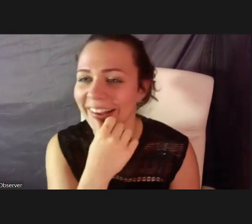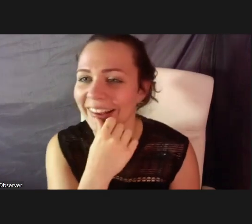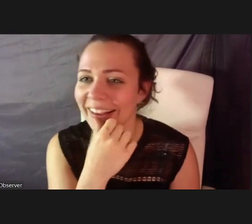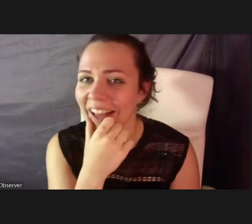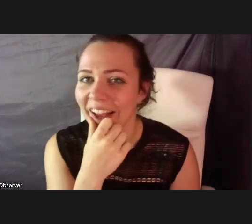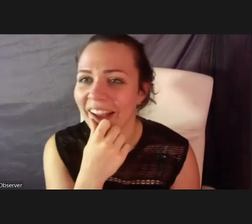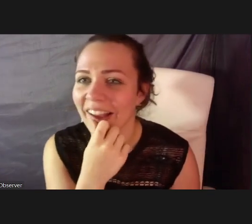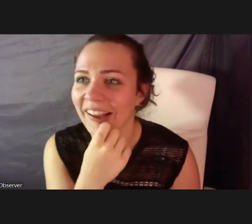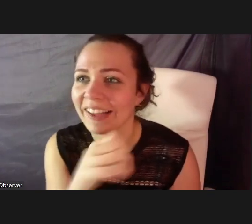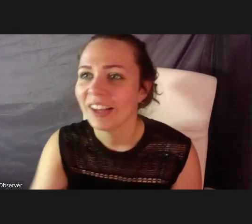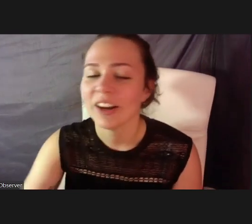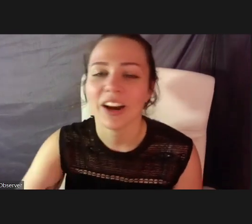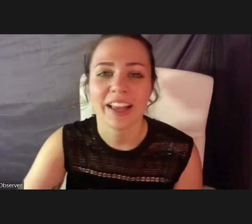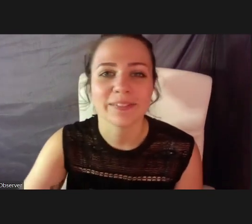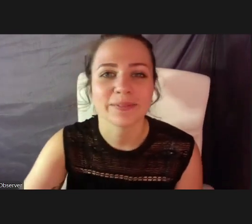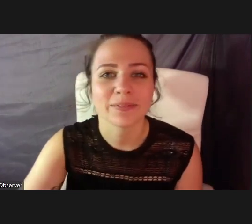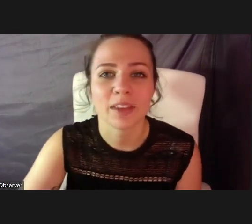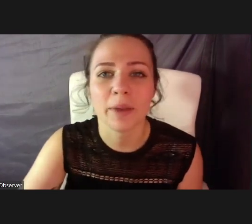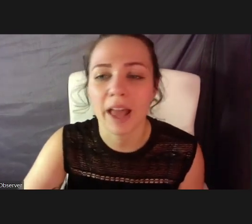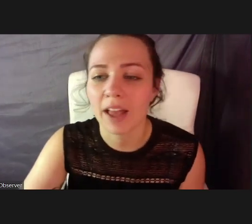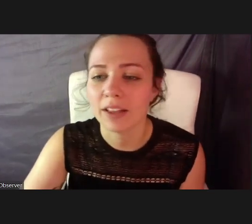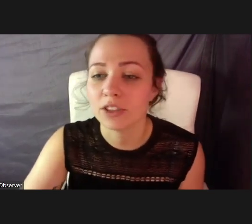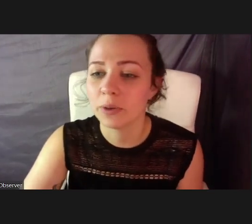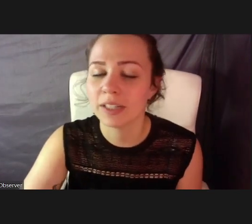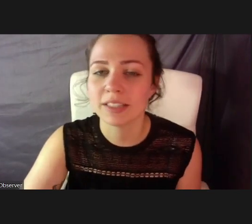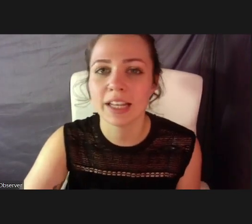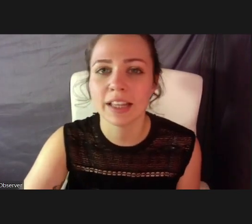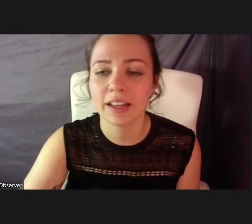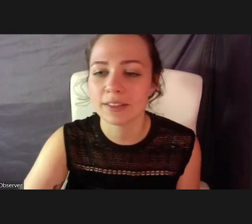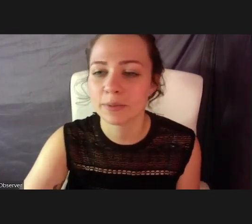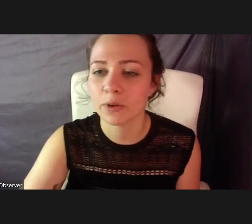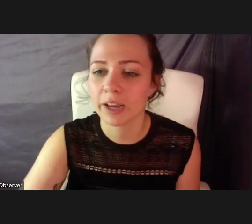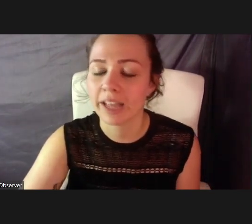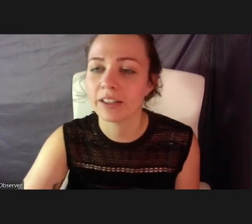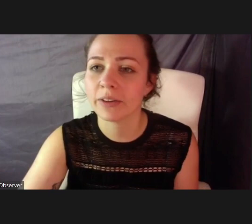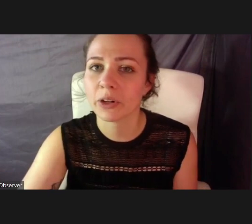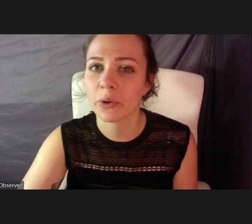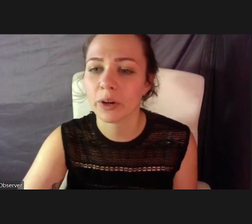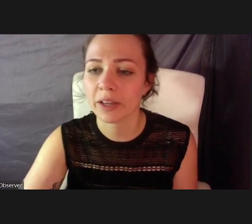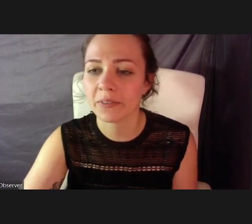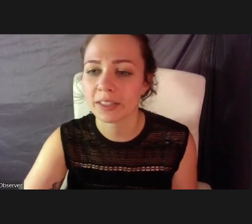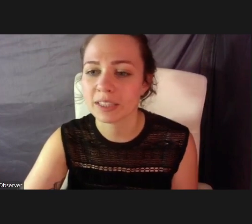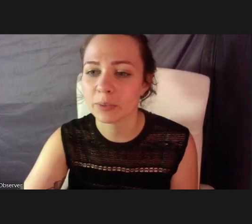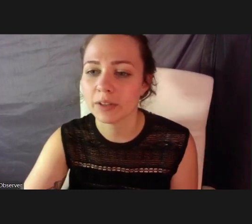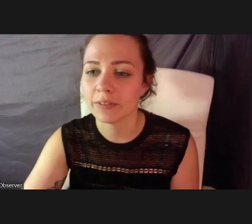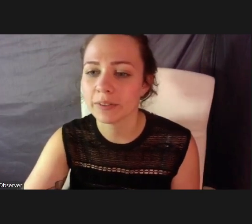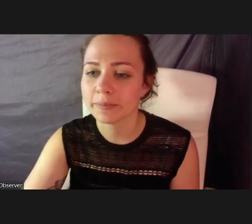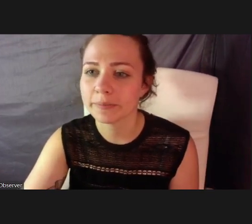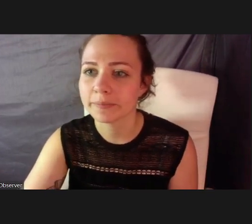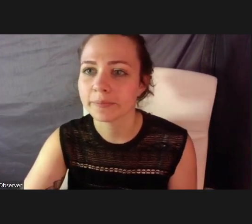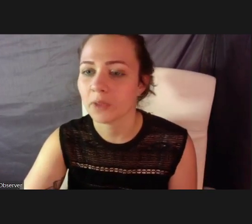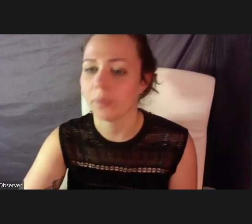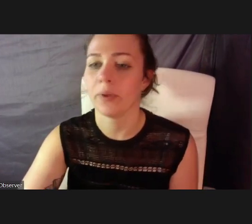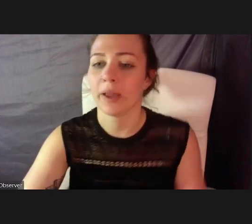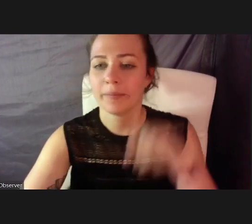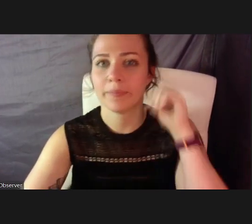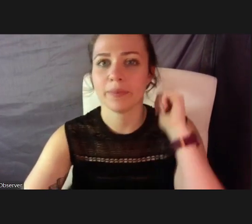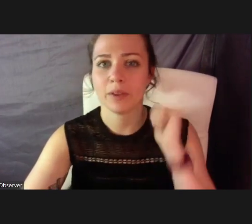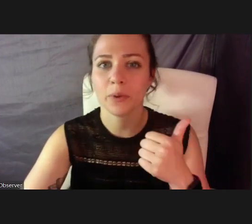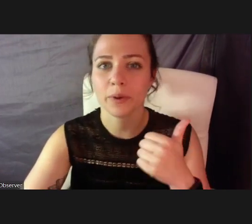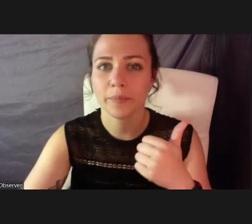fine. Yeah. But all right, cool. Do you want to say anything else before I end the recording for the debrief? I don't think so.